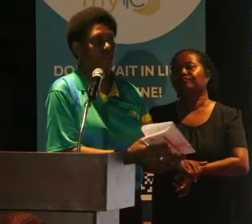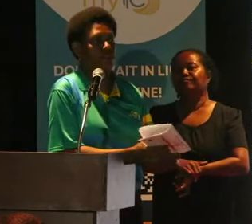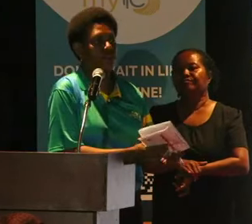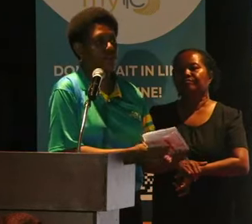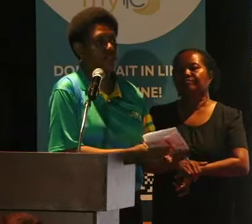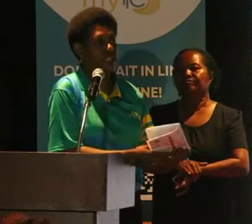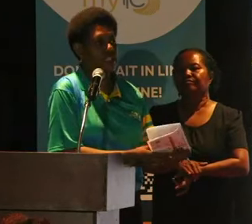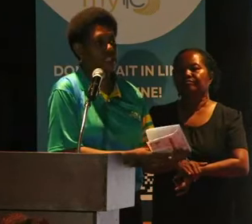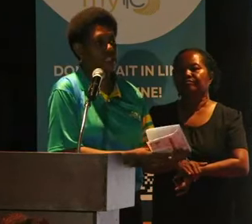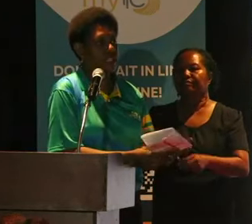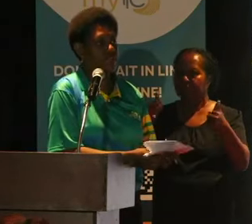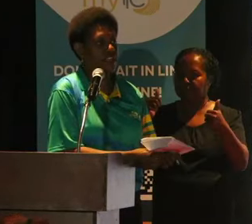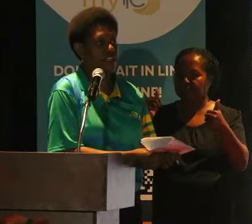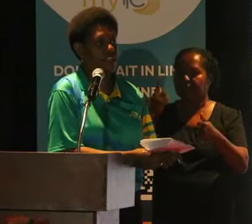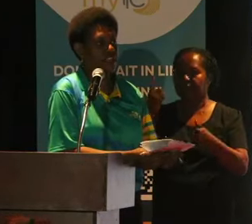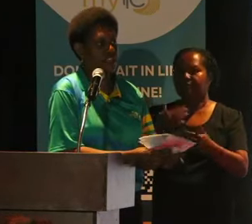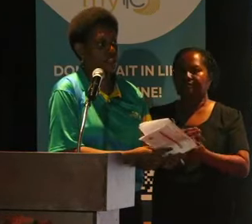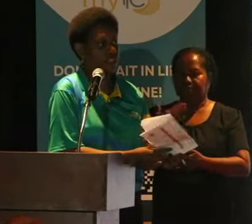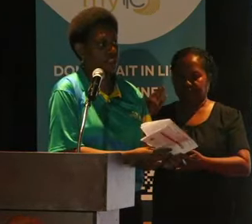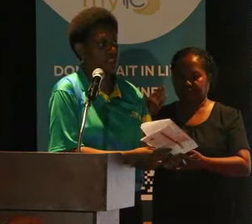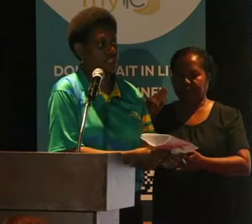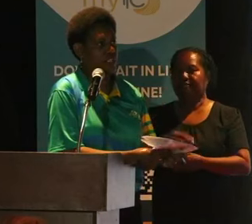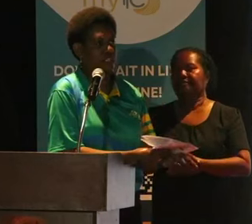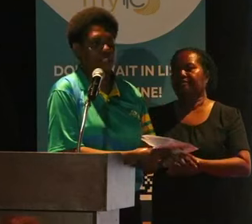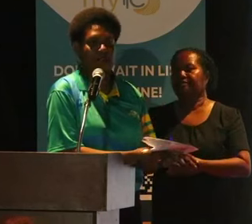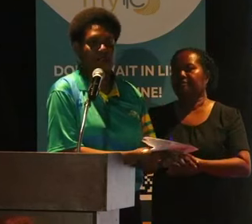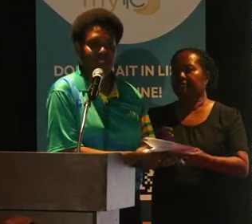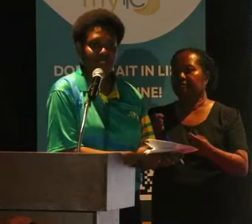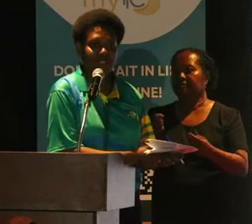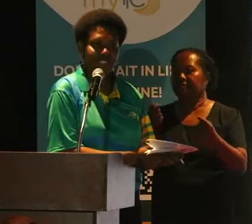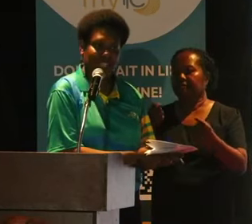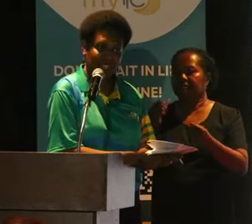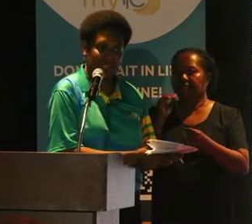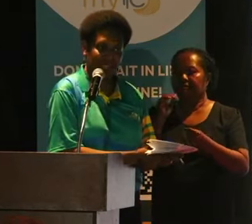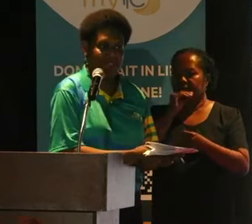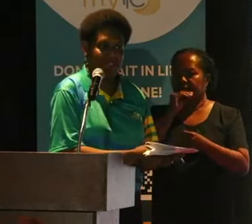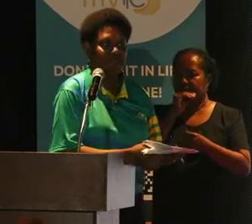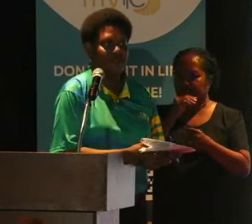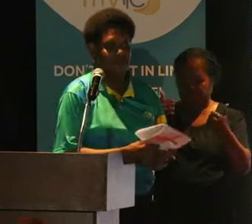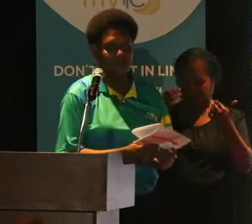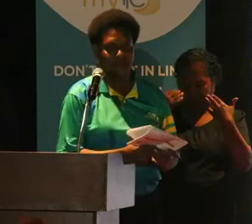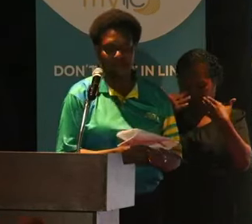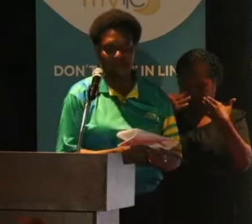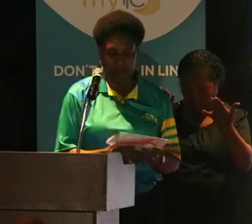should conclude for the day after lunch. Mtasol, thank you.